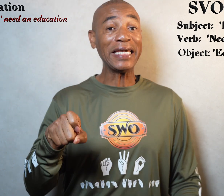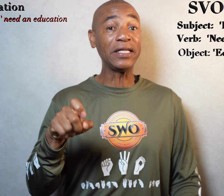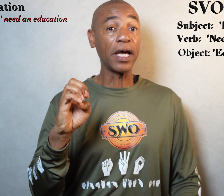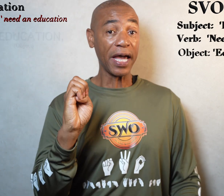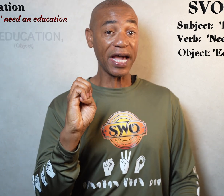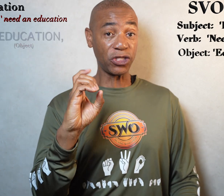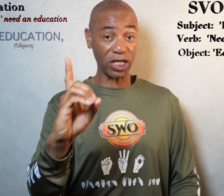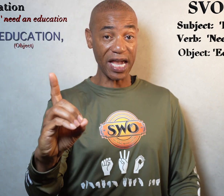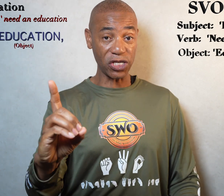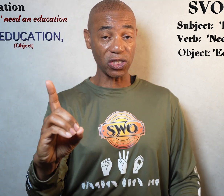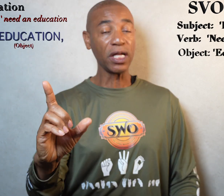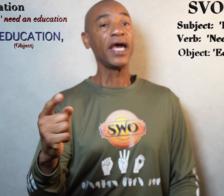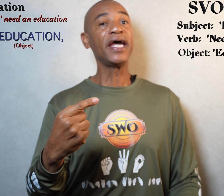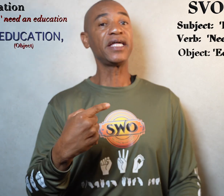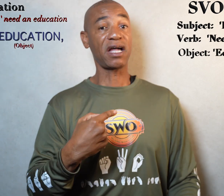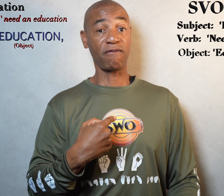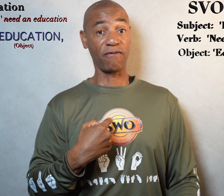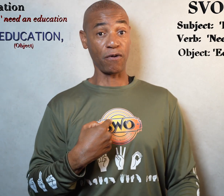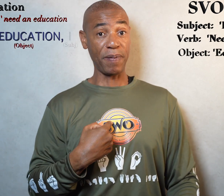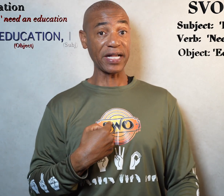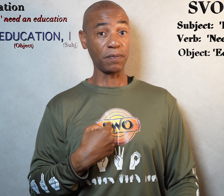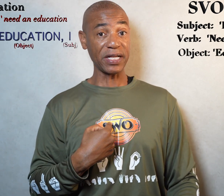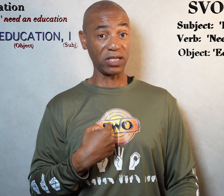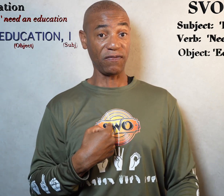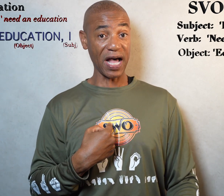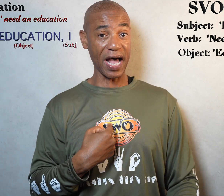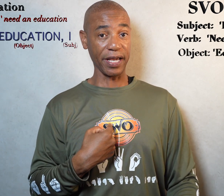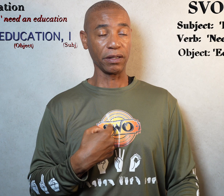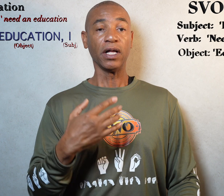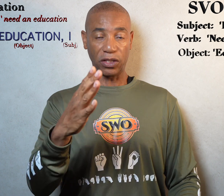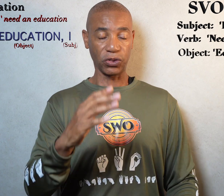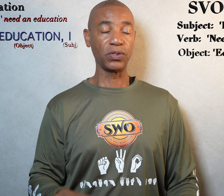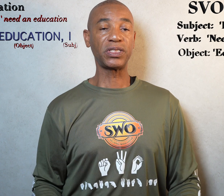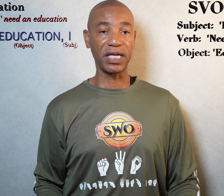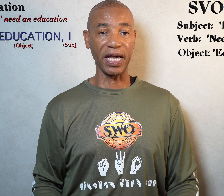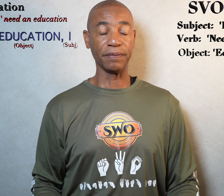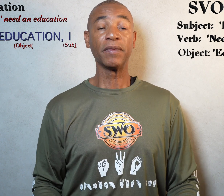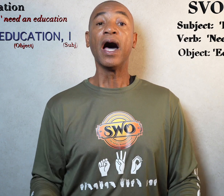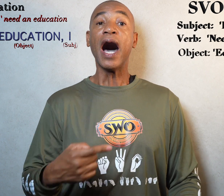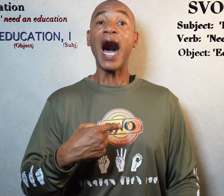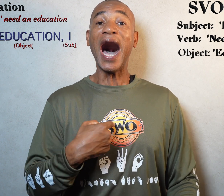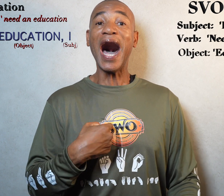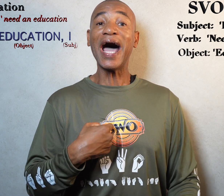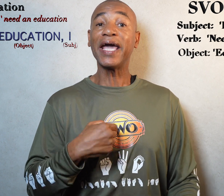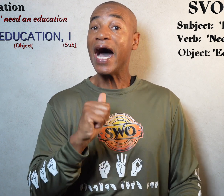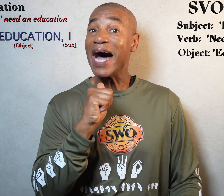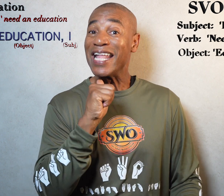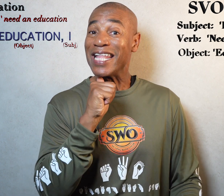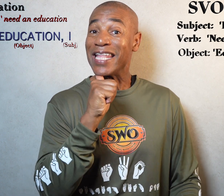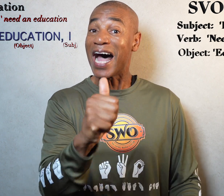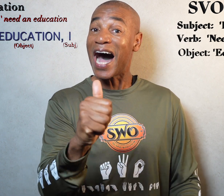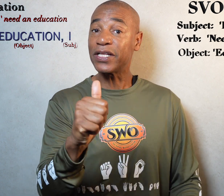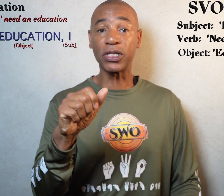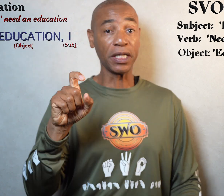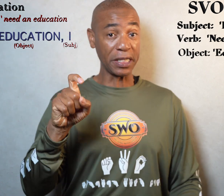need education, and then I refer back to myself, I. Let's do this again. I not